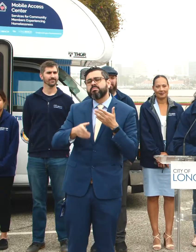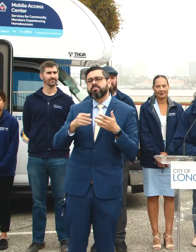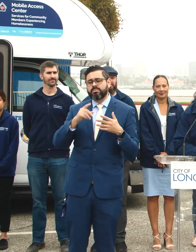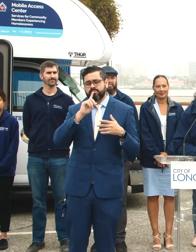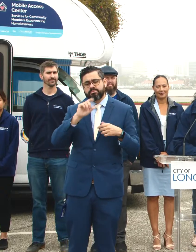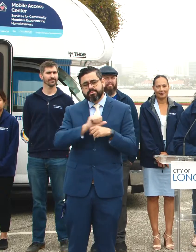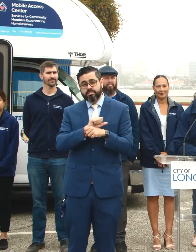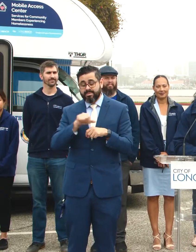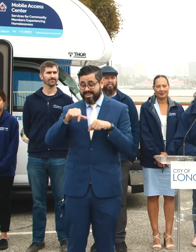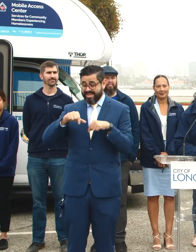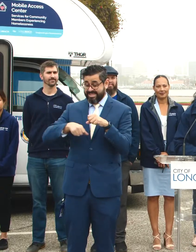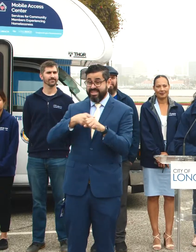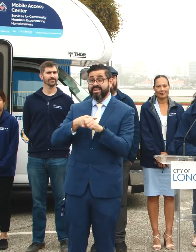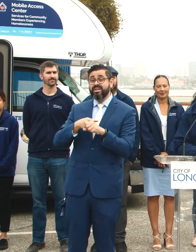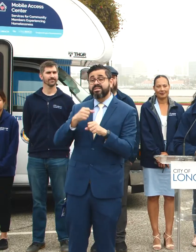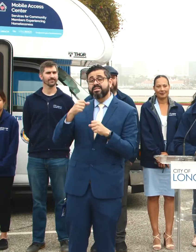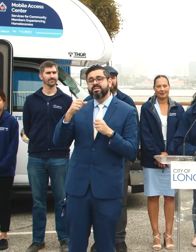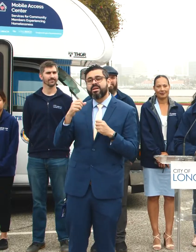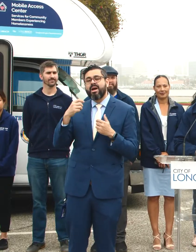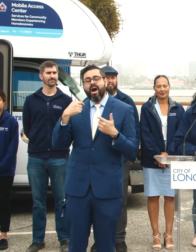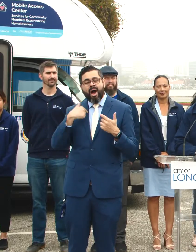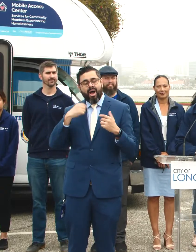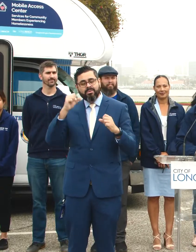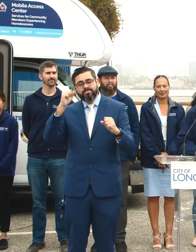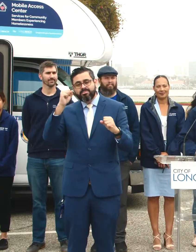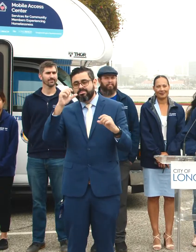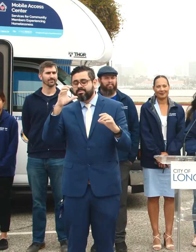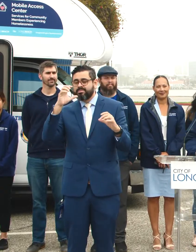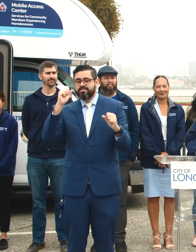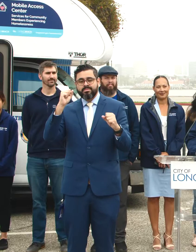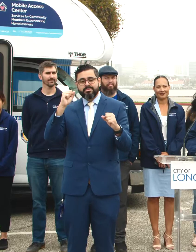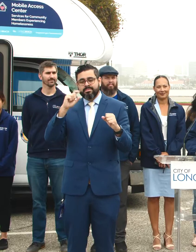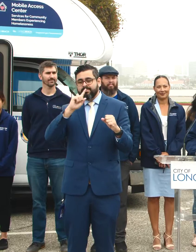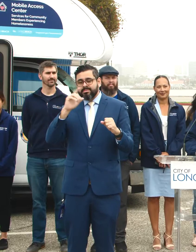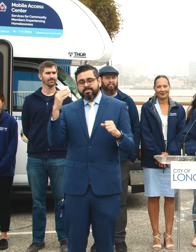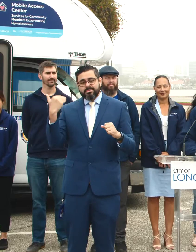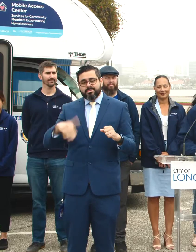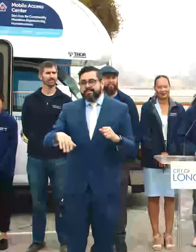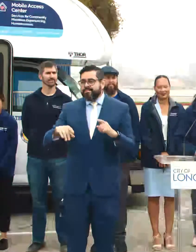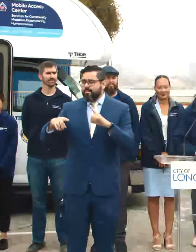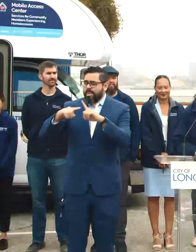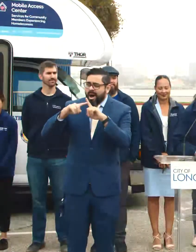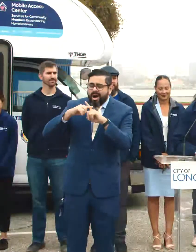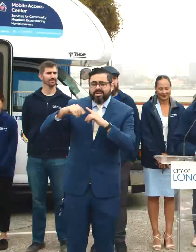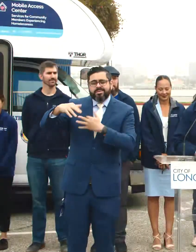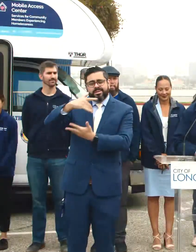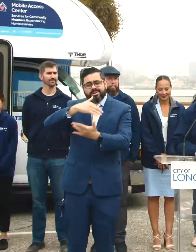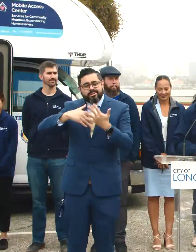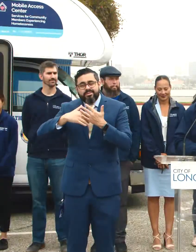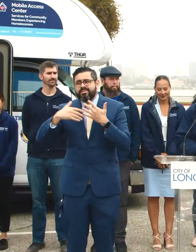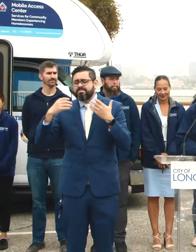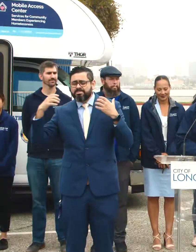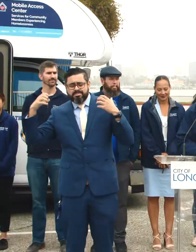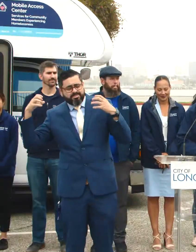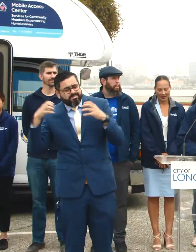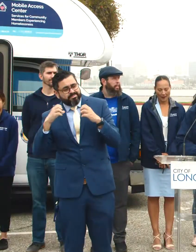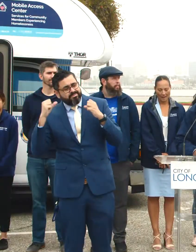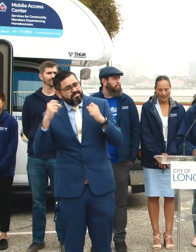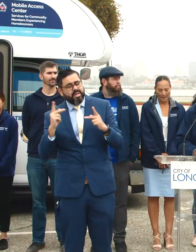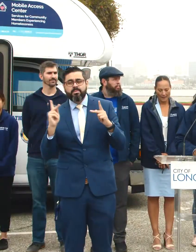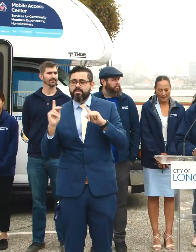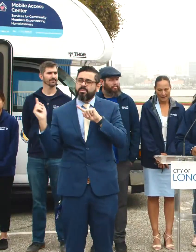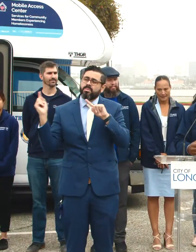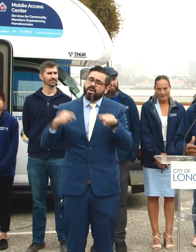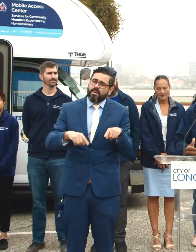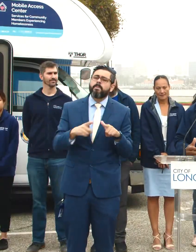was at this year's homeless count. I was blown away. It was tremendously positive, a great turnout, lots of